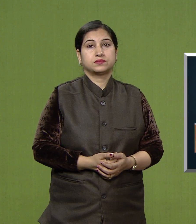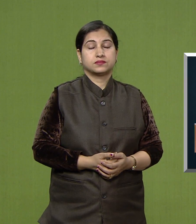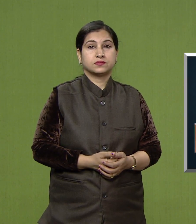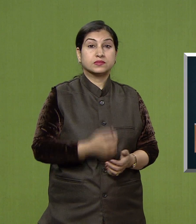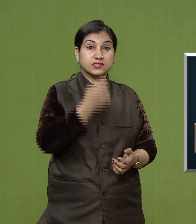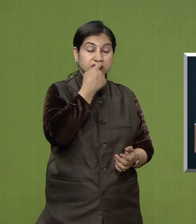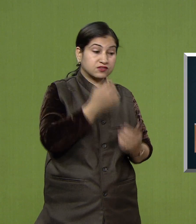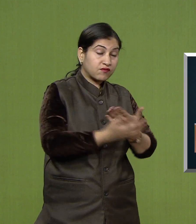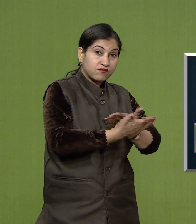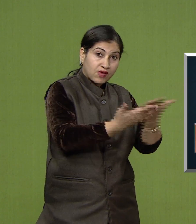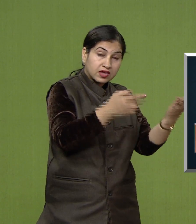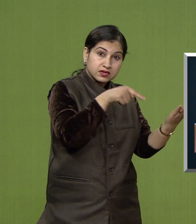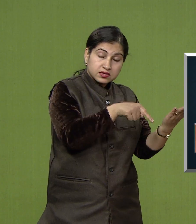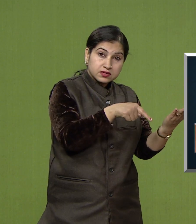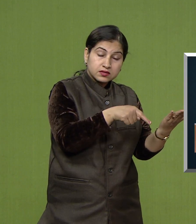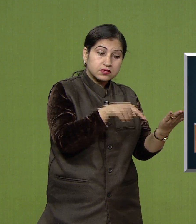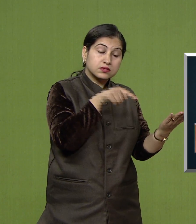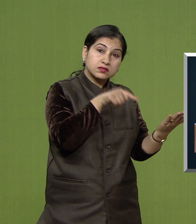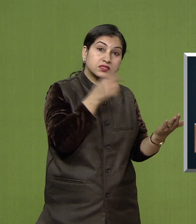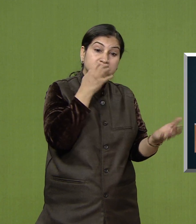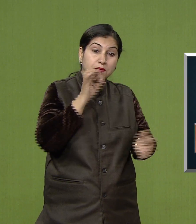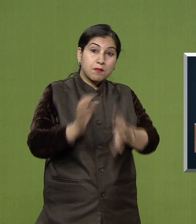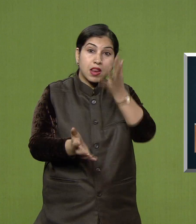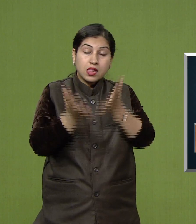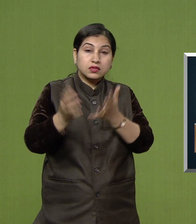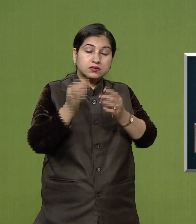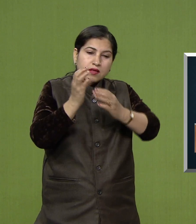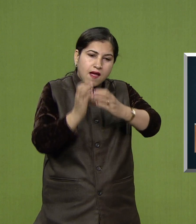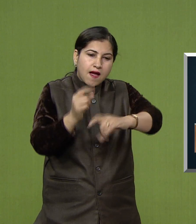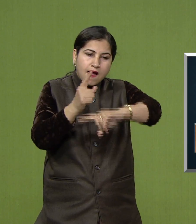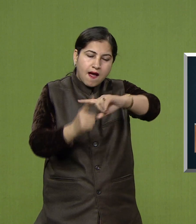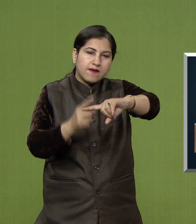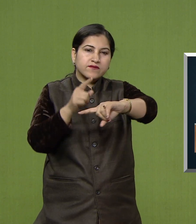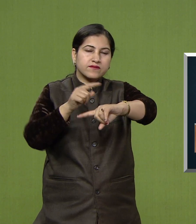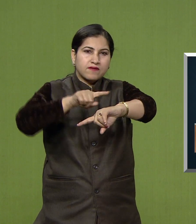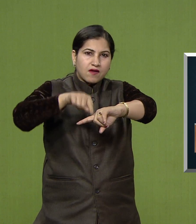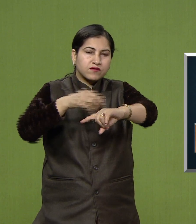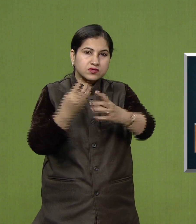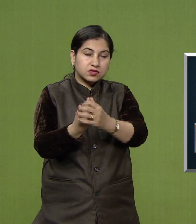white and colored cotton, you need to dip in warm milk for half an hour and do it 2 to 3